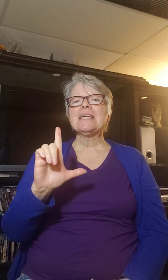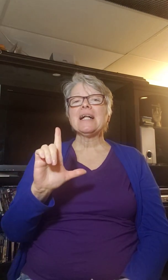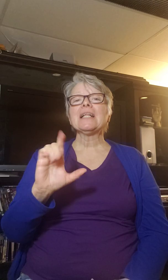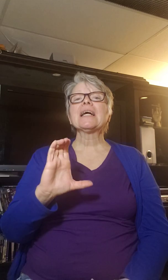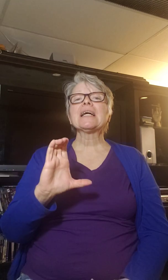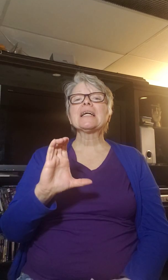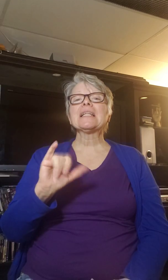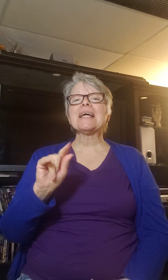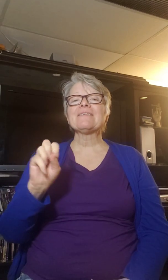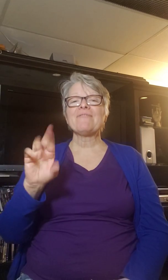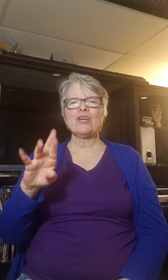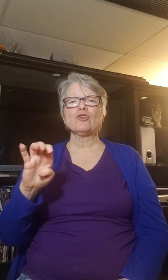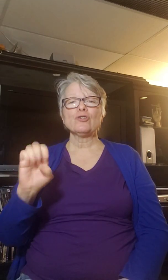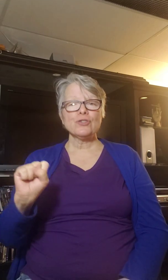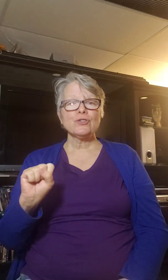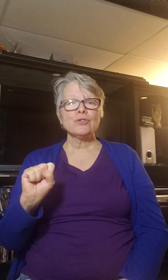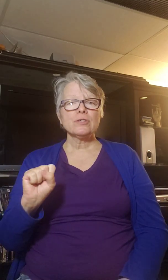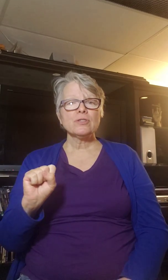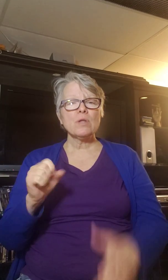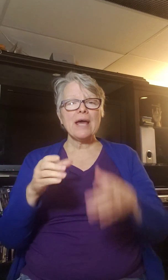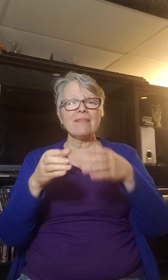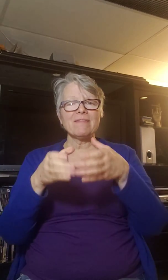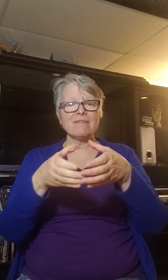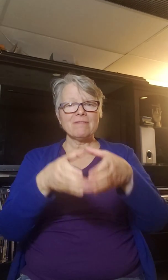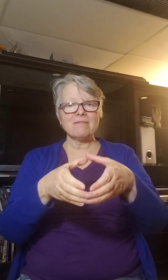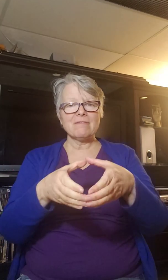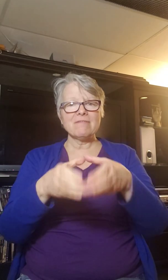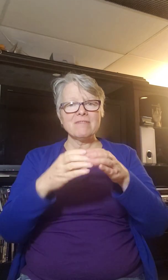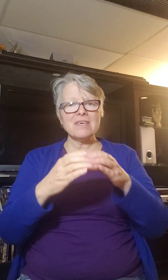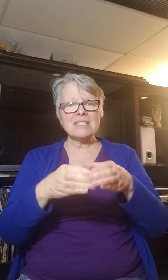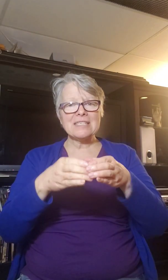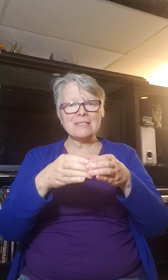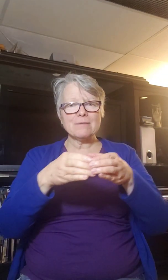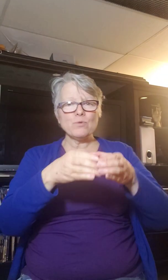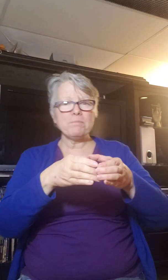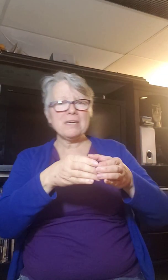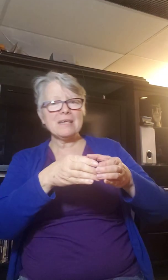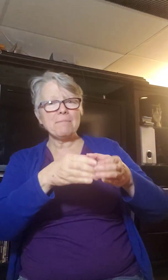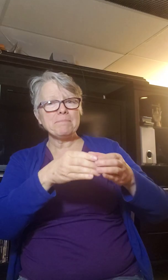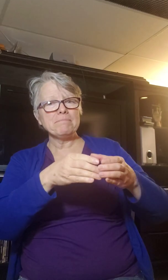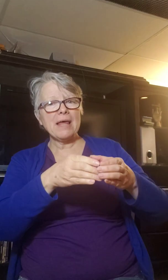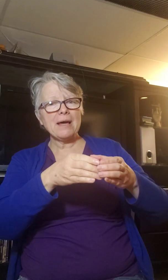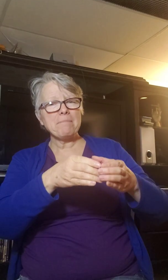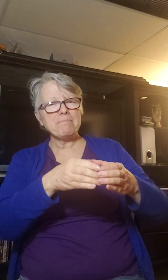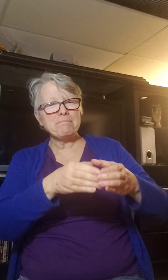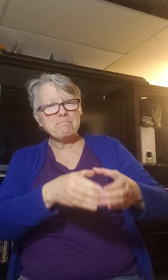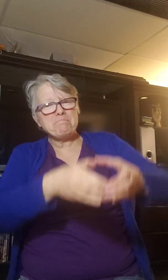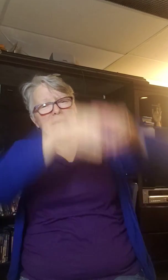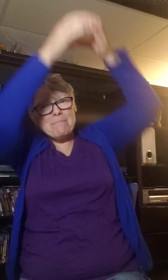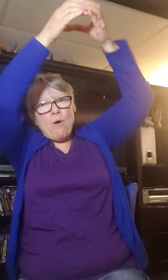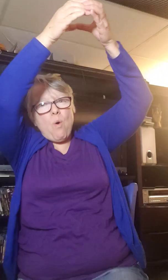CL classifiers. So like this would be like a big